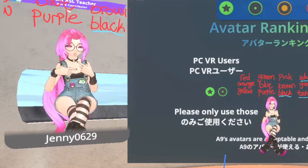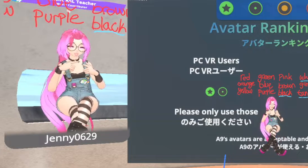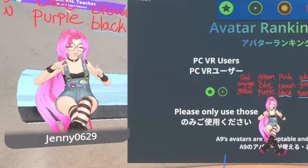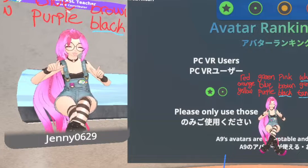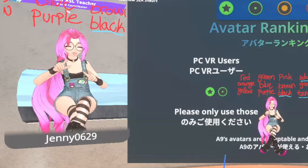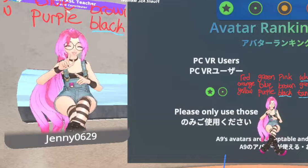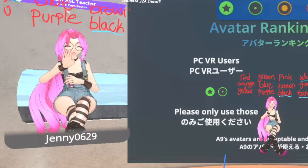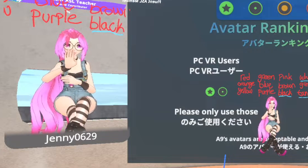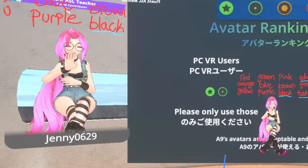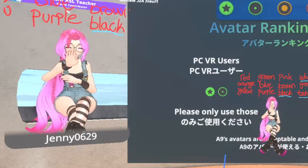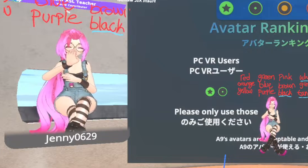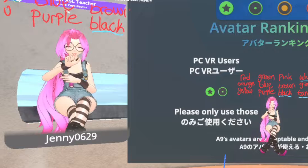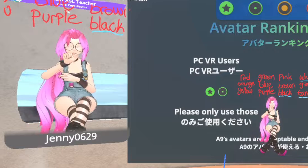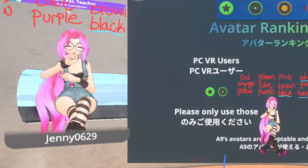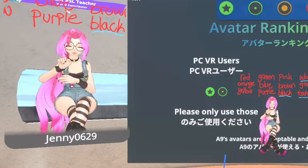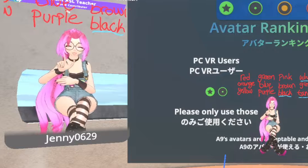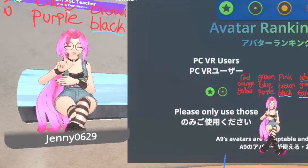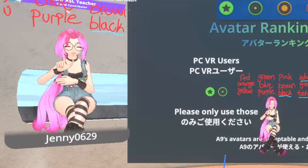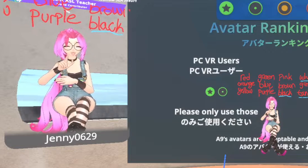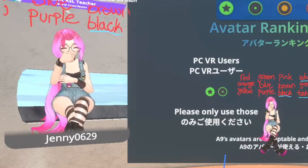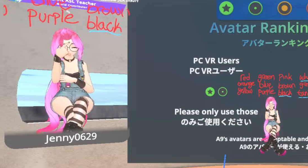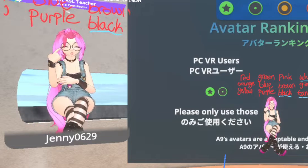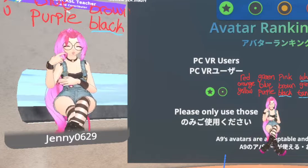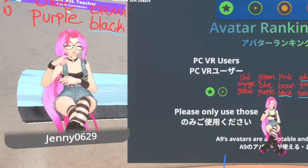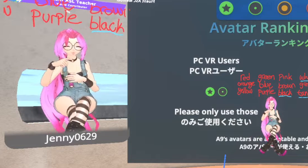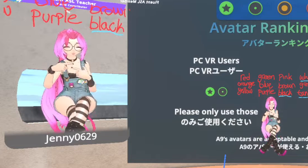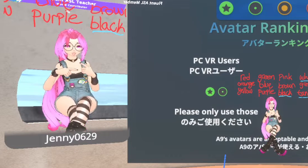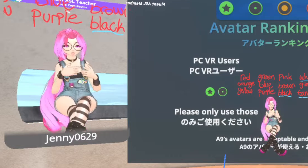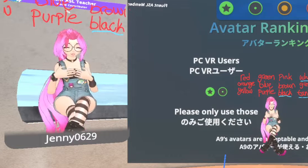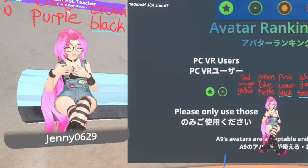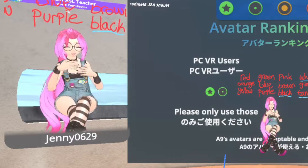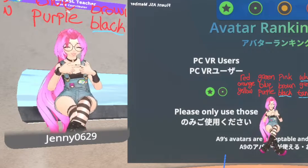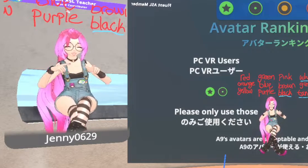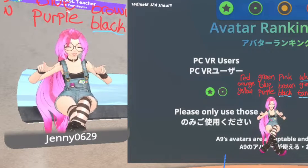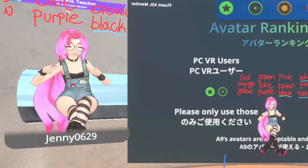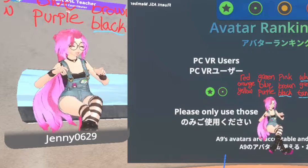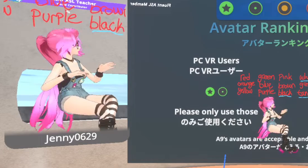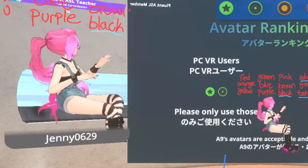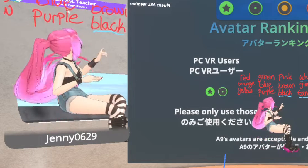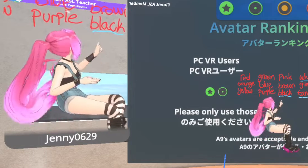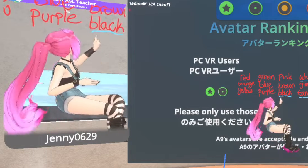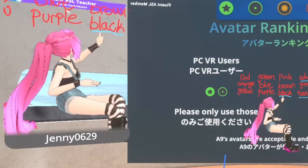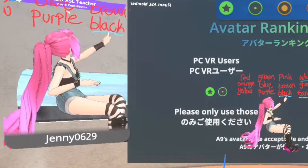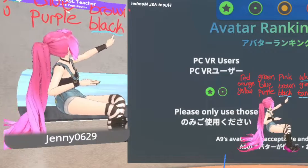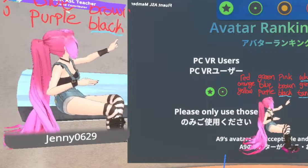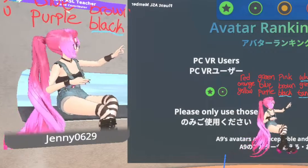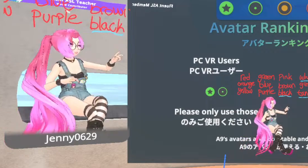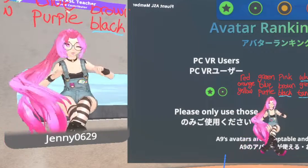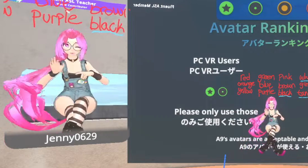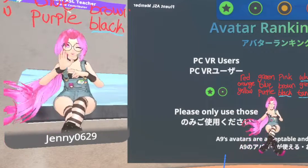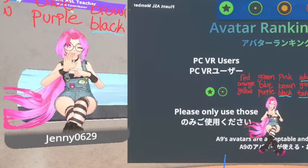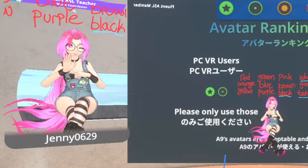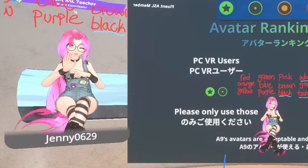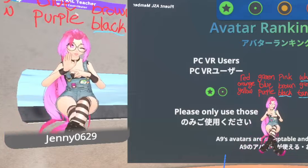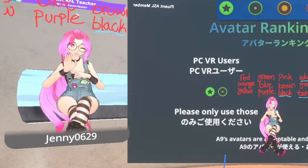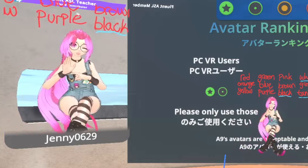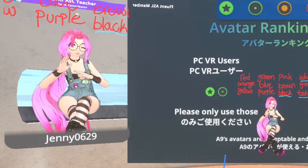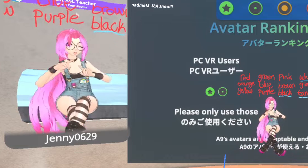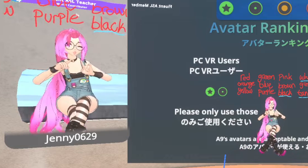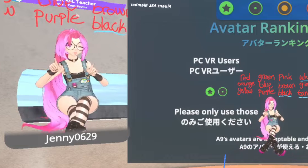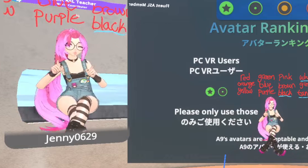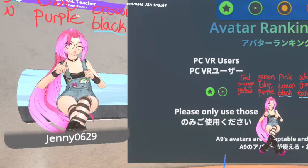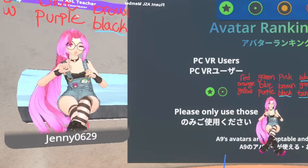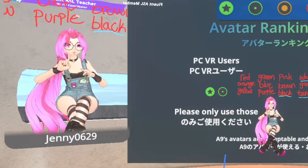different dialect of sign language that's called BASL, which means Black American Sign Language. And it's the same motion with a B